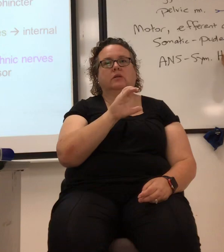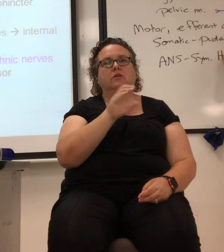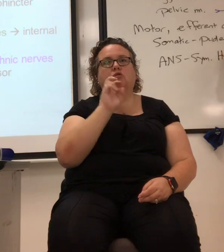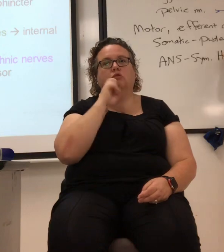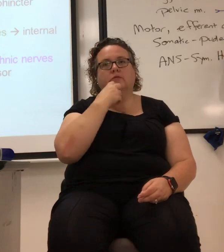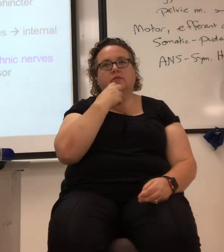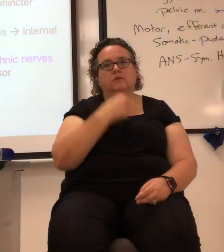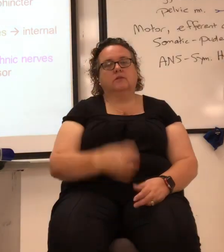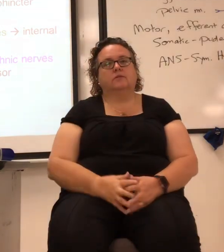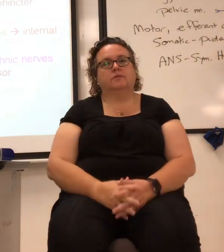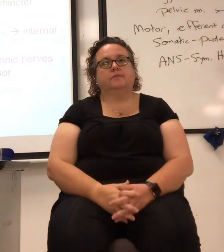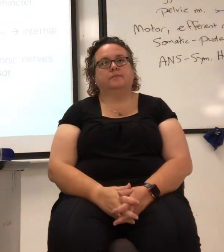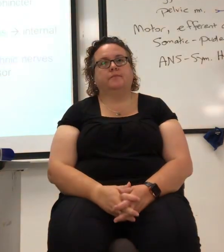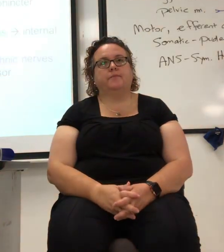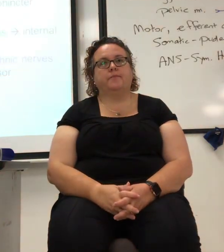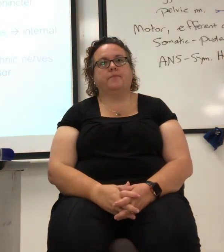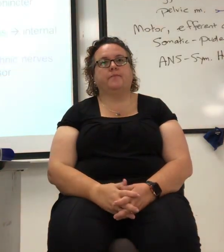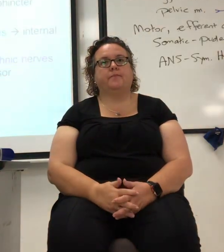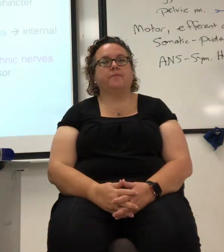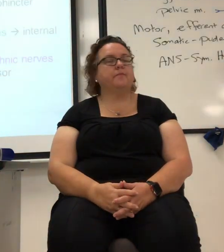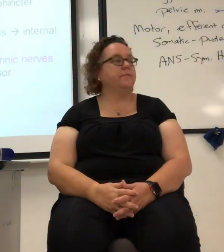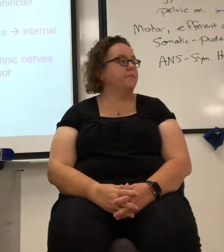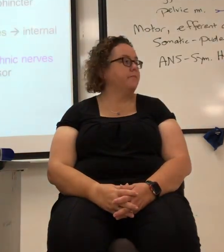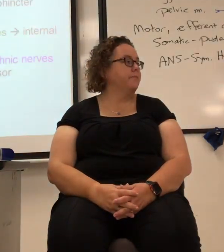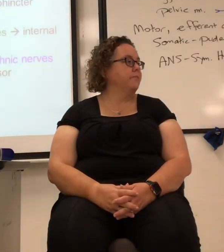So ANS.